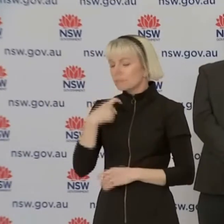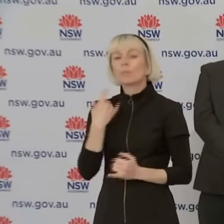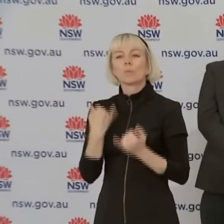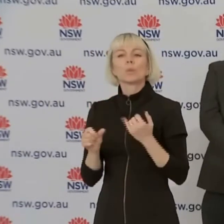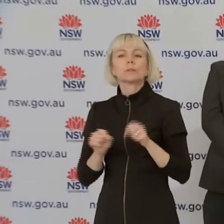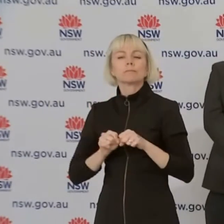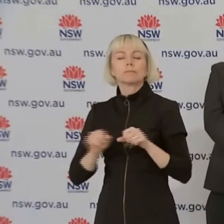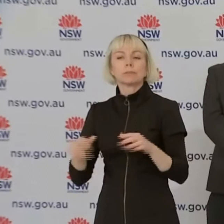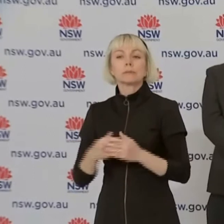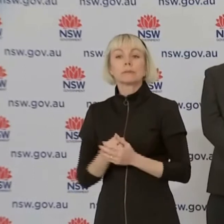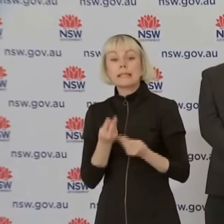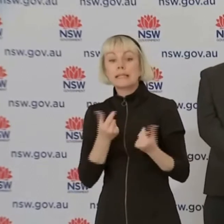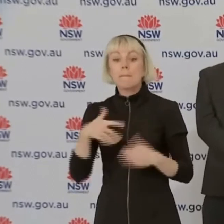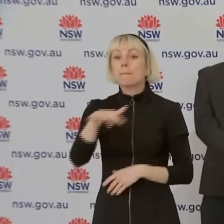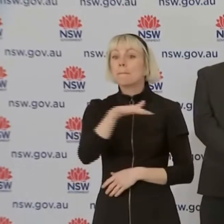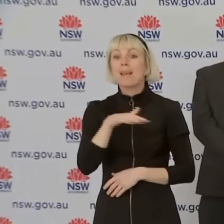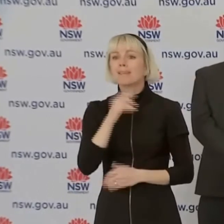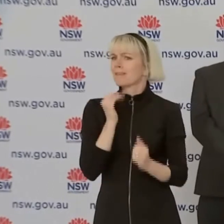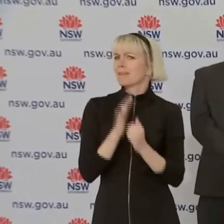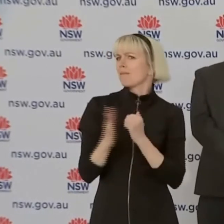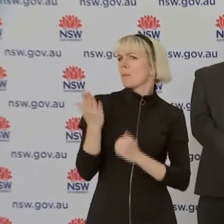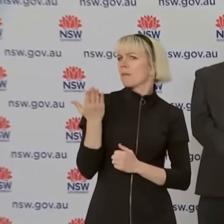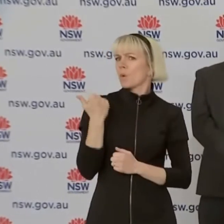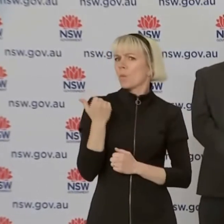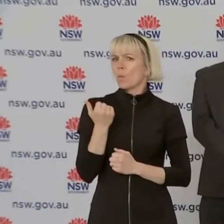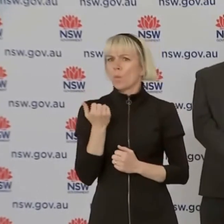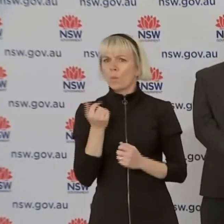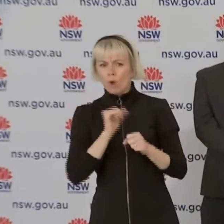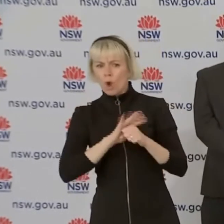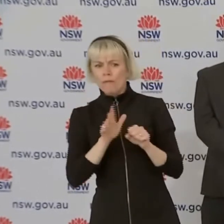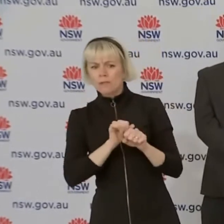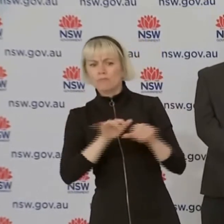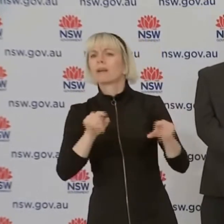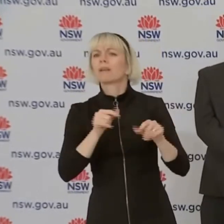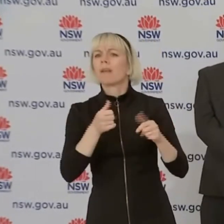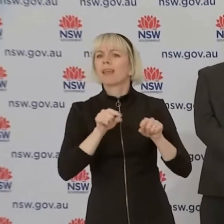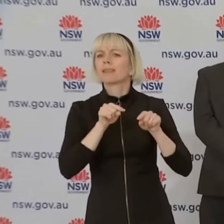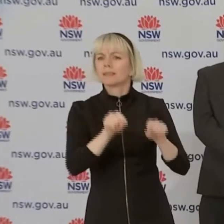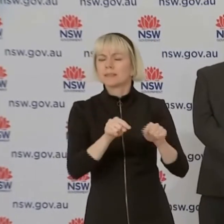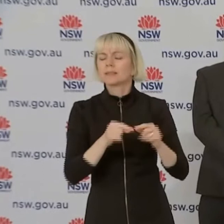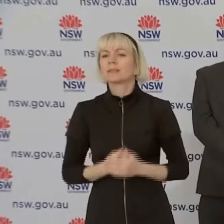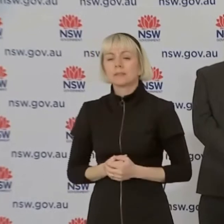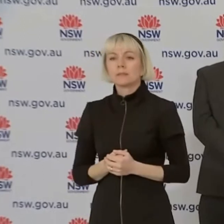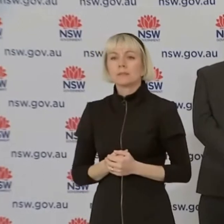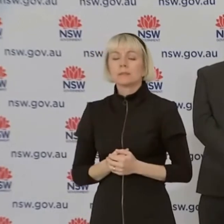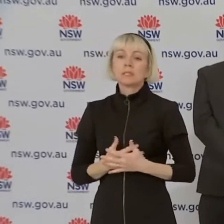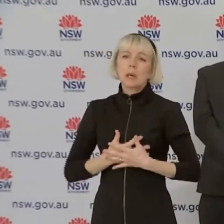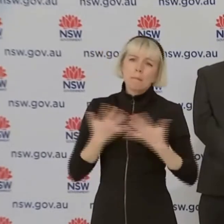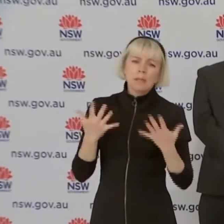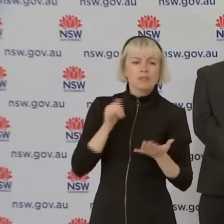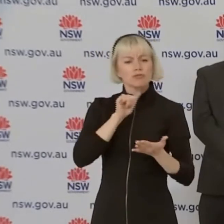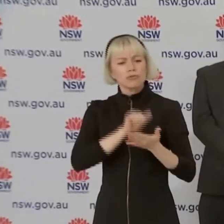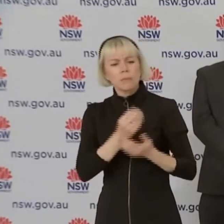those sites, I've got to say, in terms of large supermarkets or large spaces, are not actually driving transmission.